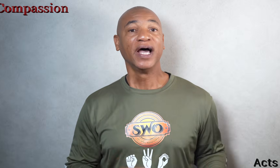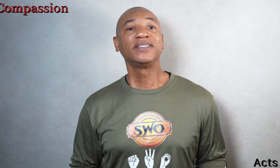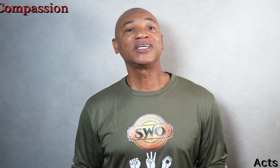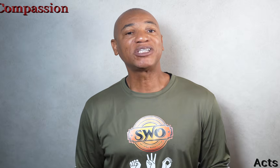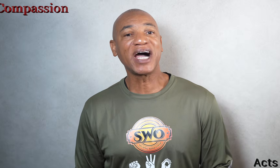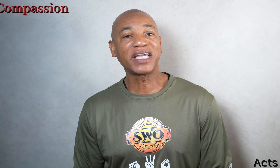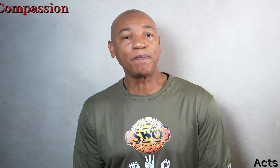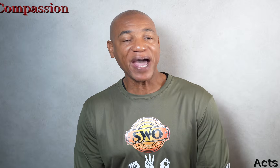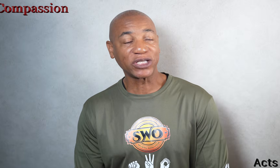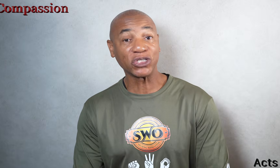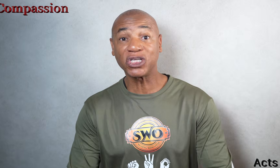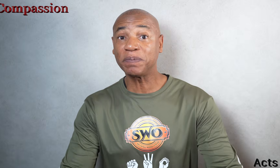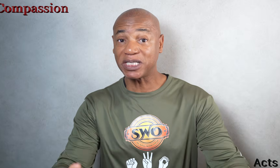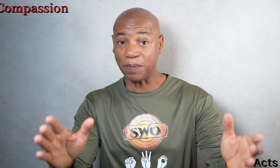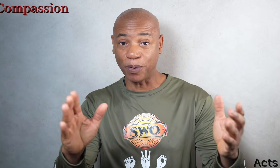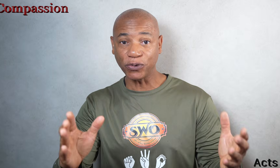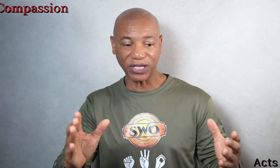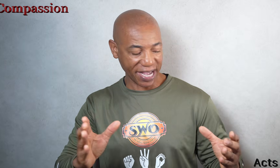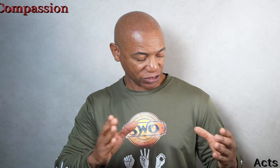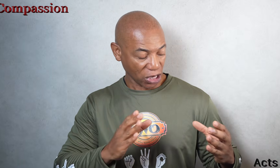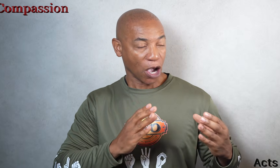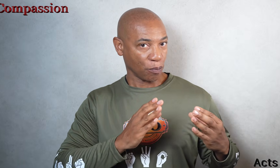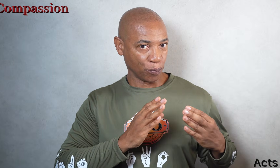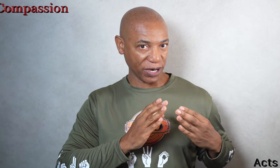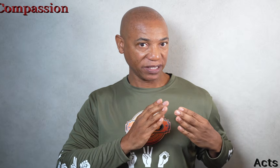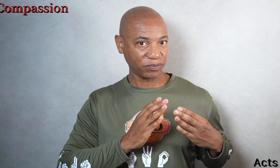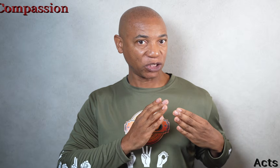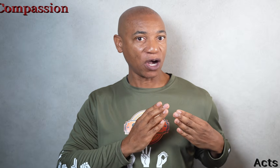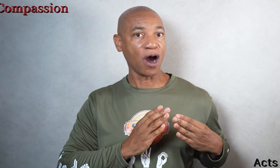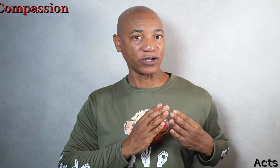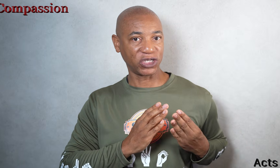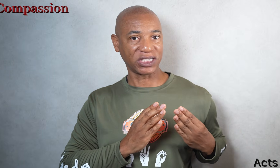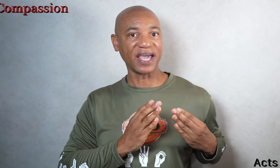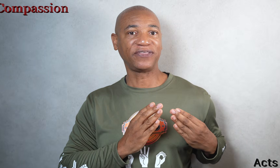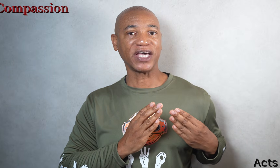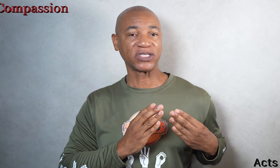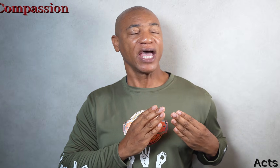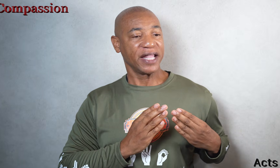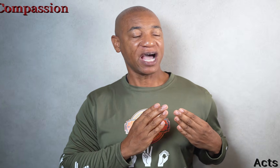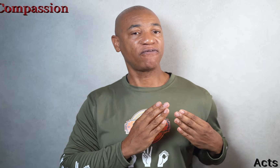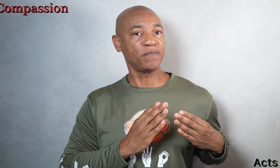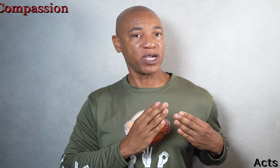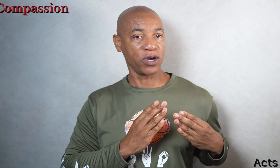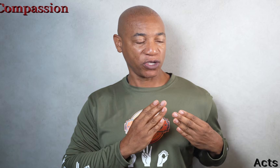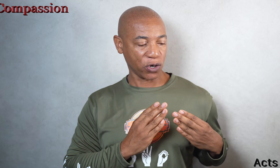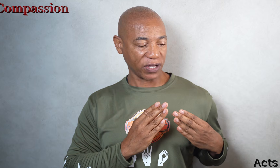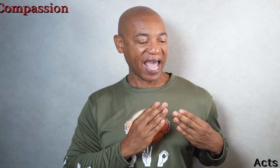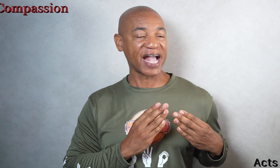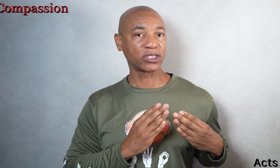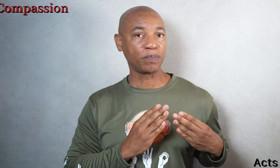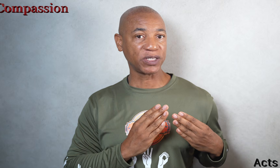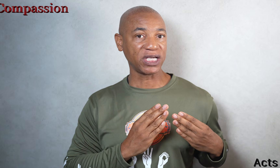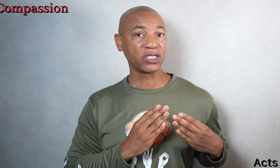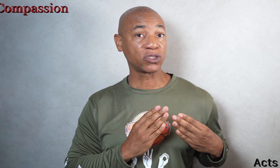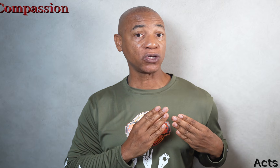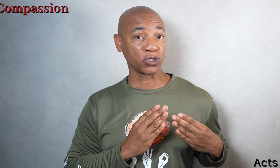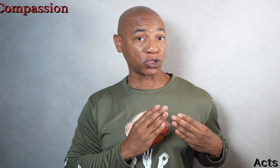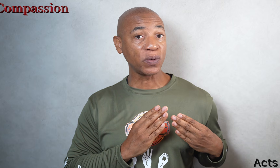To sign compassion, simply take both hands, bring them to the heart just like this. Now from here, you're going to actually pretend as though you're